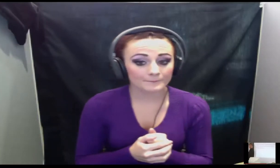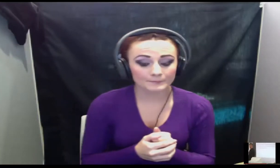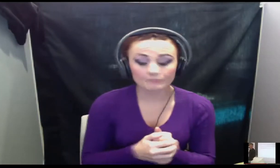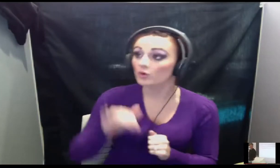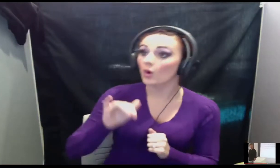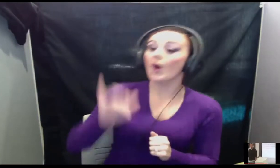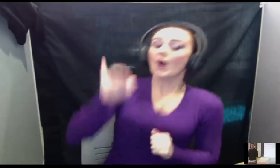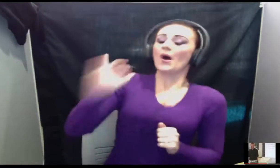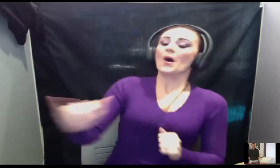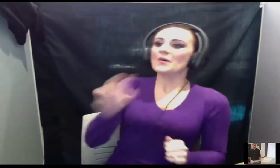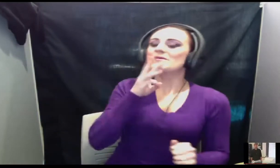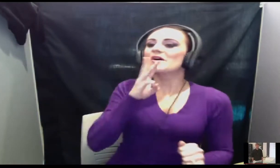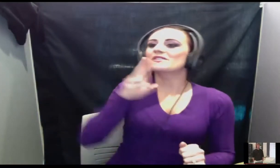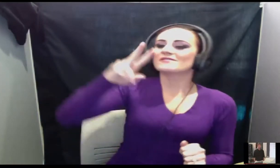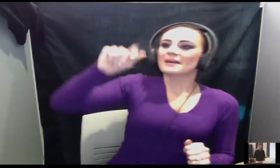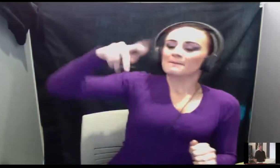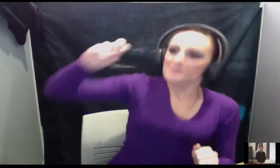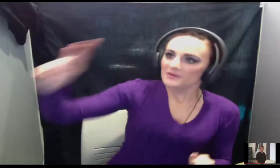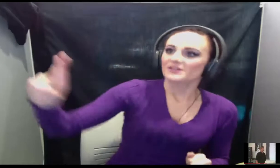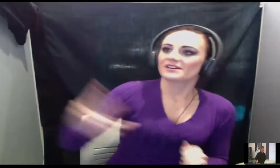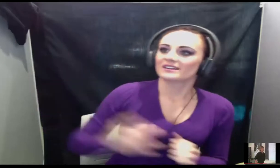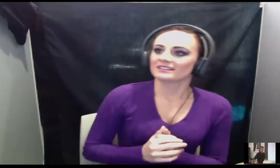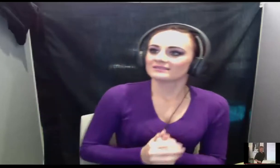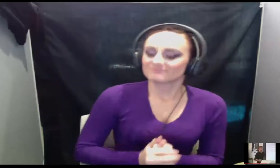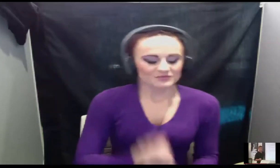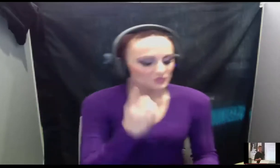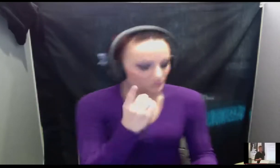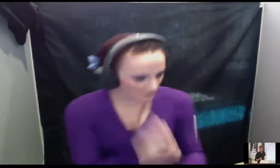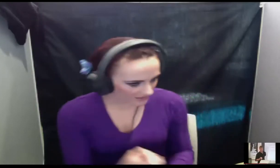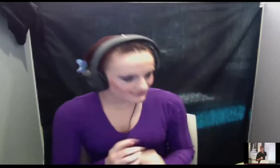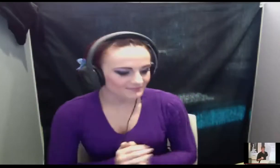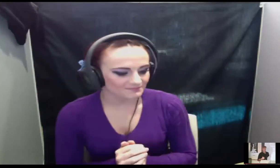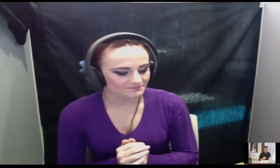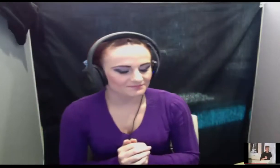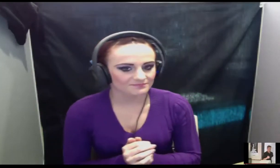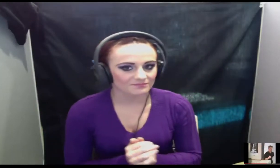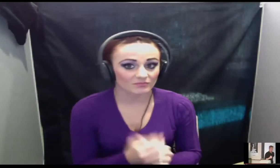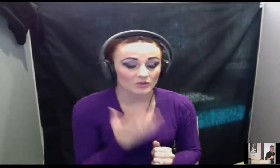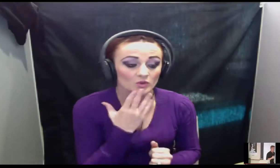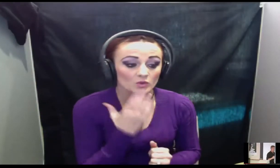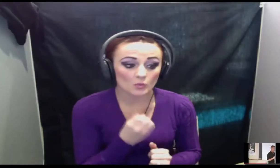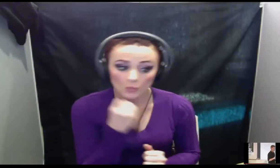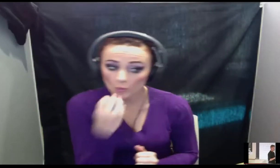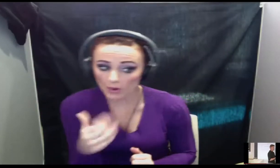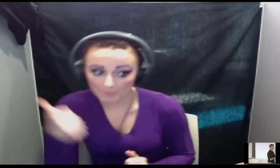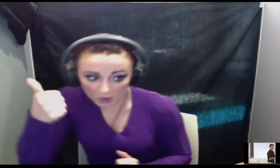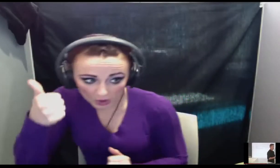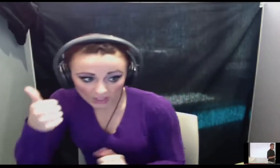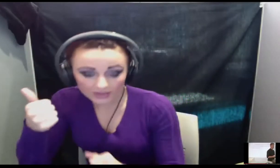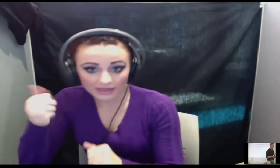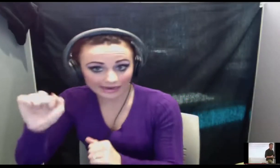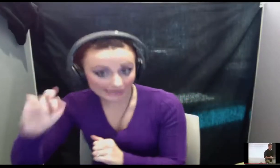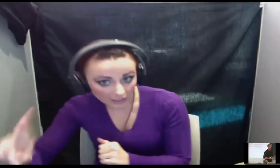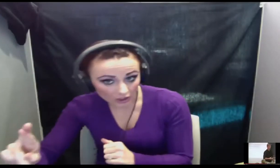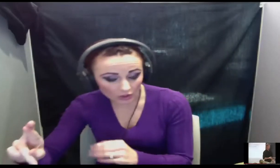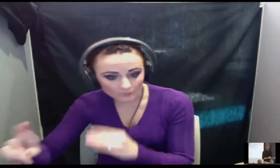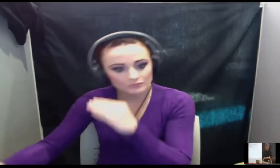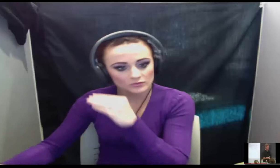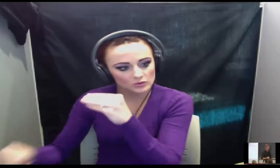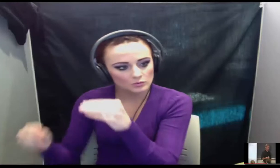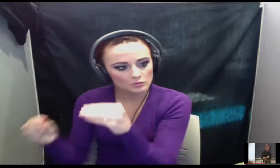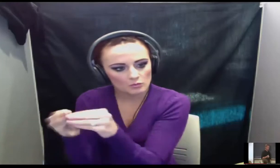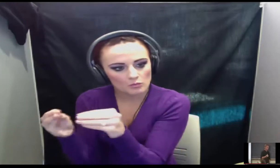Oh, water vapor. Water vapor. Right. The warmer the air, the more space it has to store water